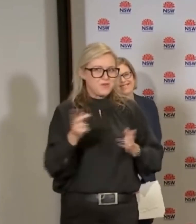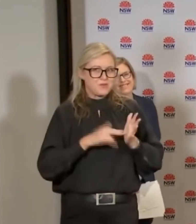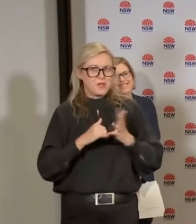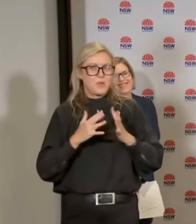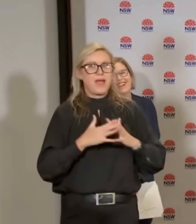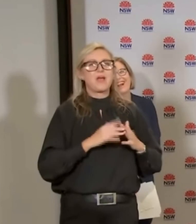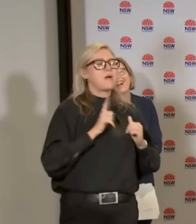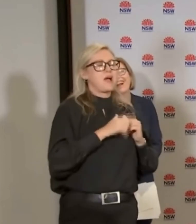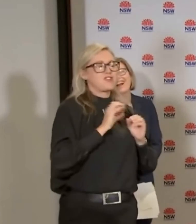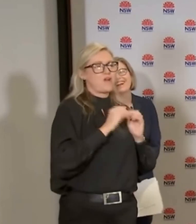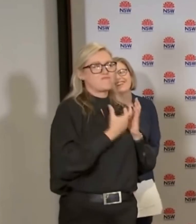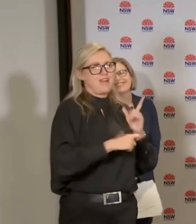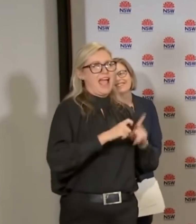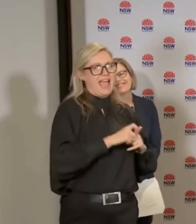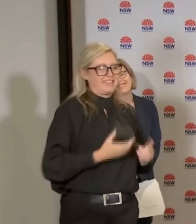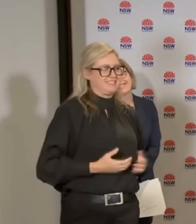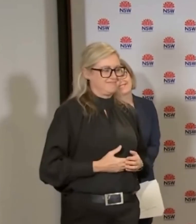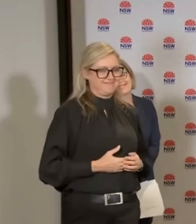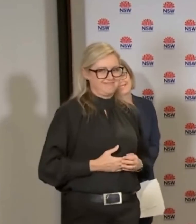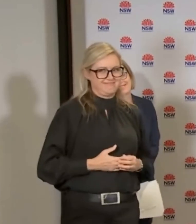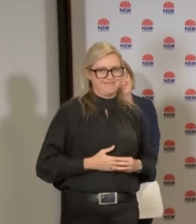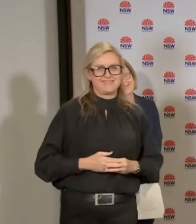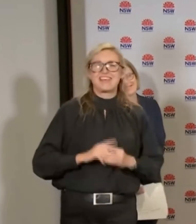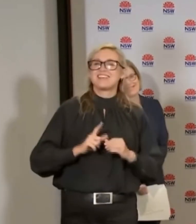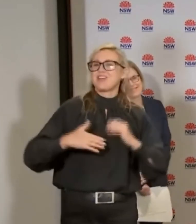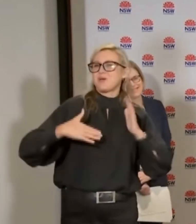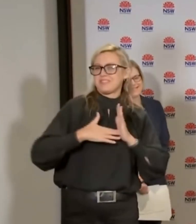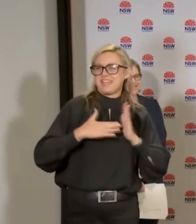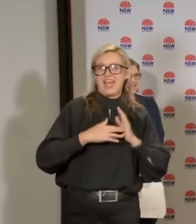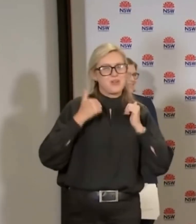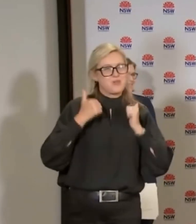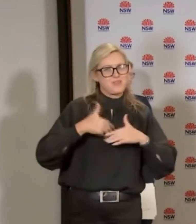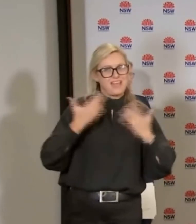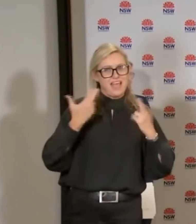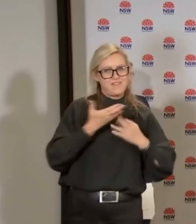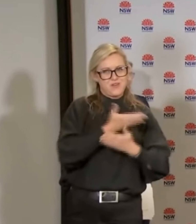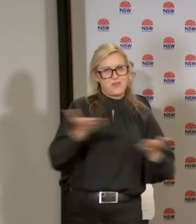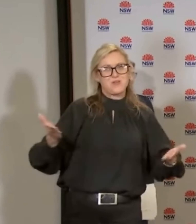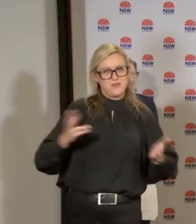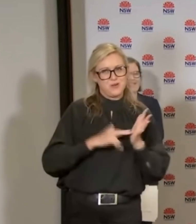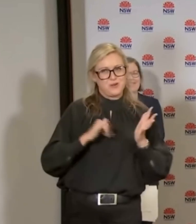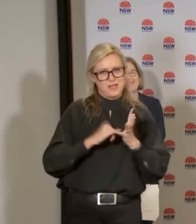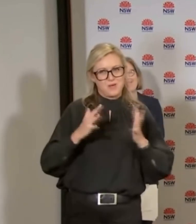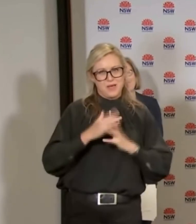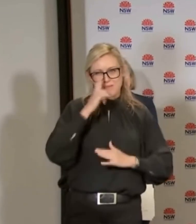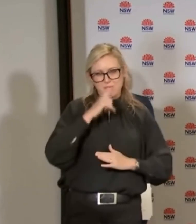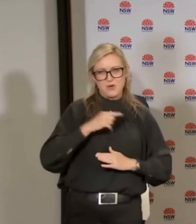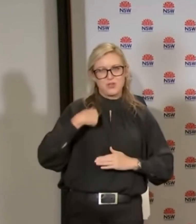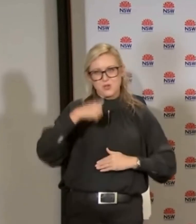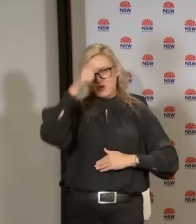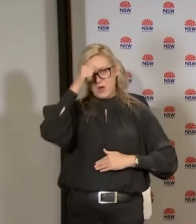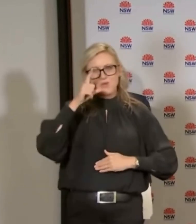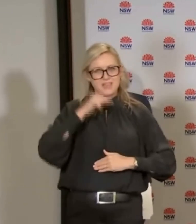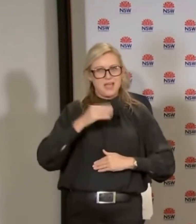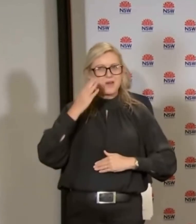Brad's here. So, so today is a great day for the people of our state, and setting a date where people can go back to the